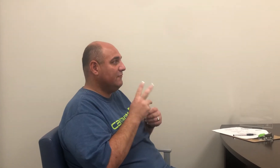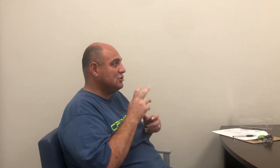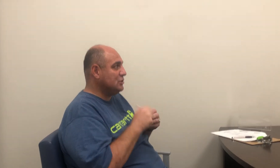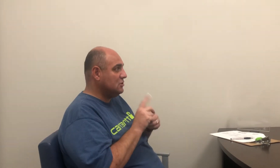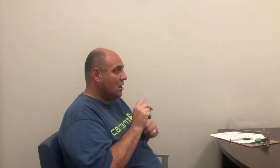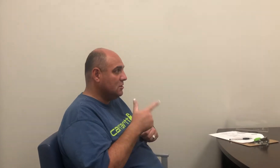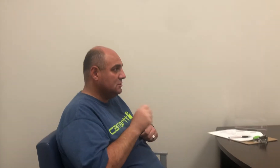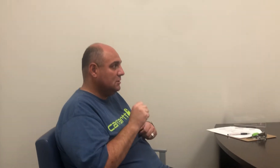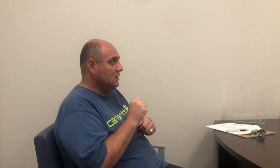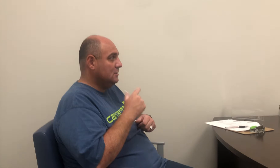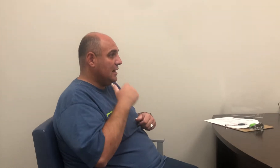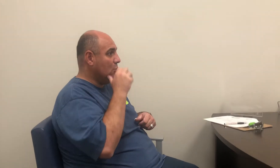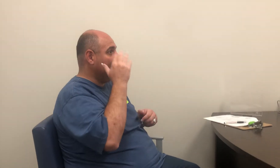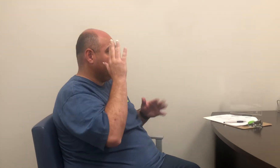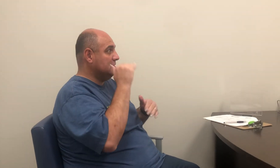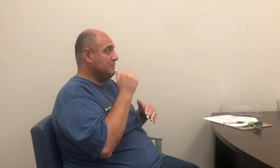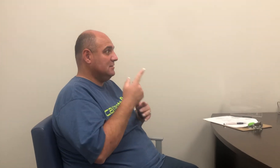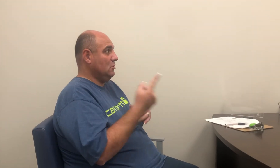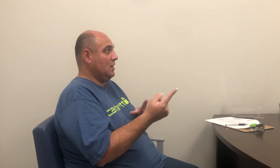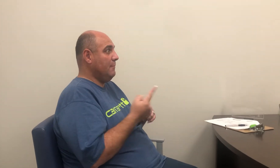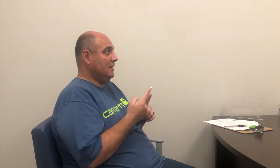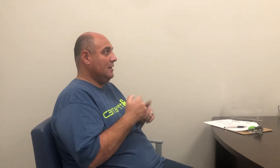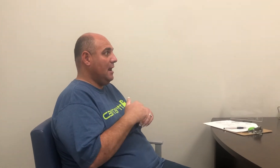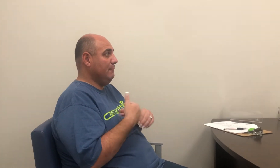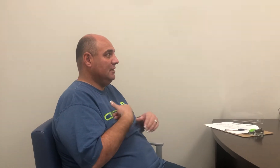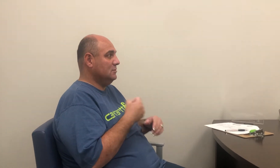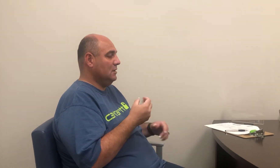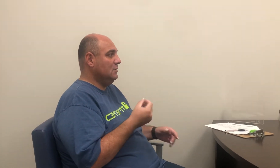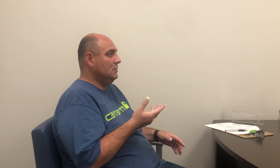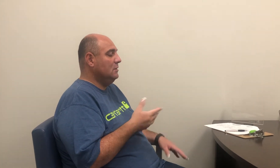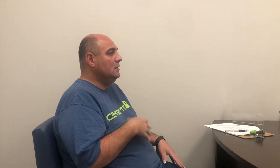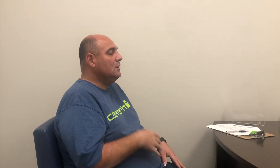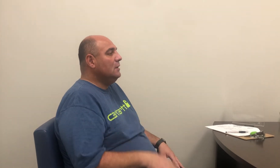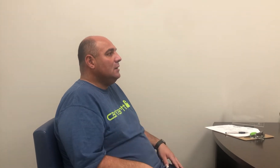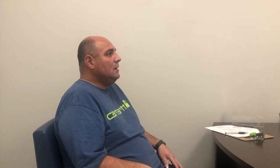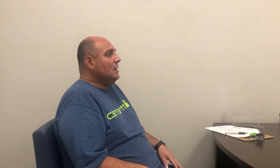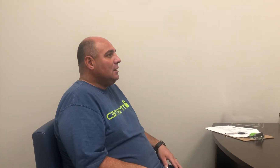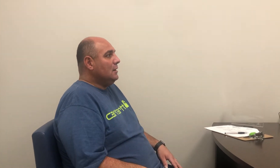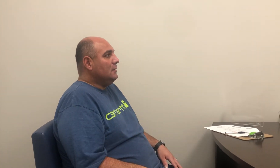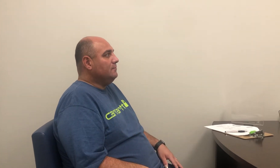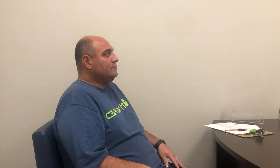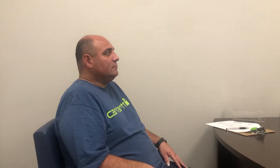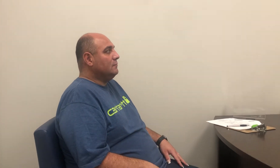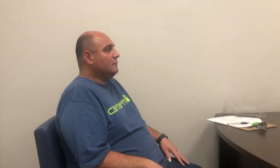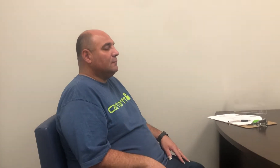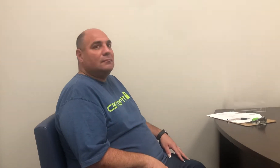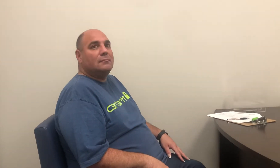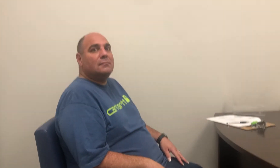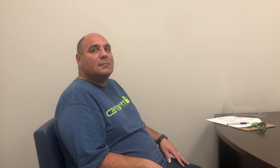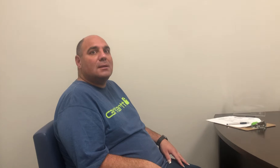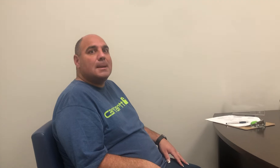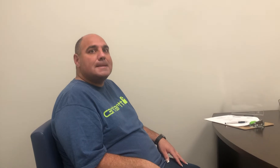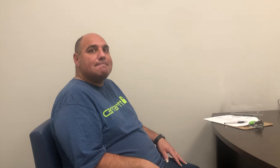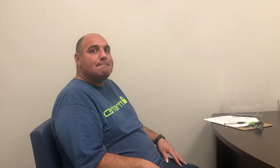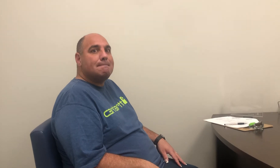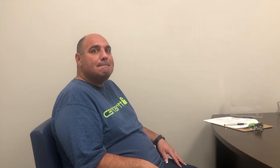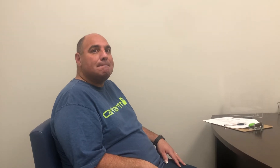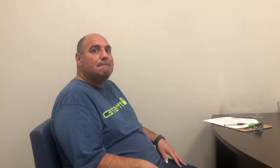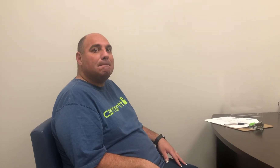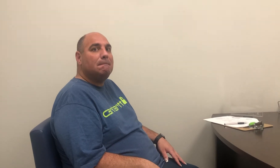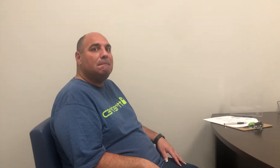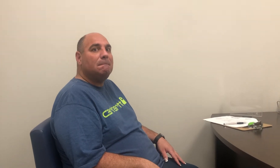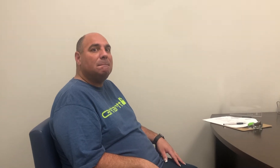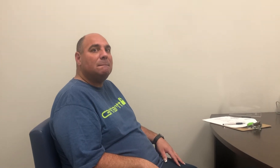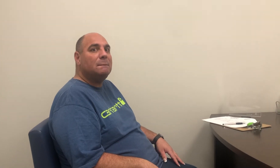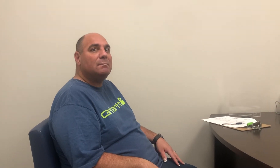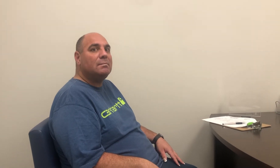mean vicious dog that I don't even expect they're coming at me. Yes. So, Can you